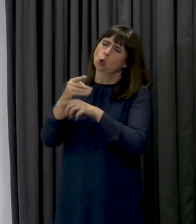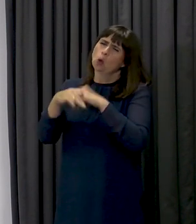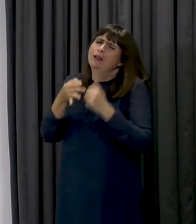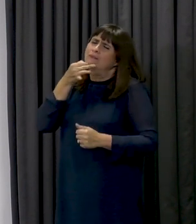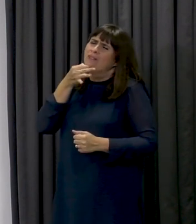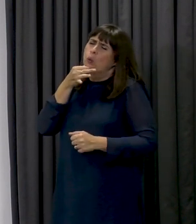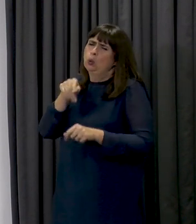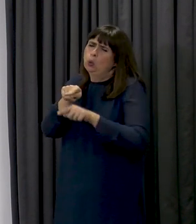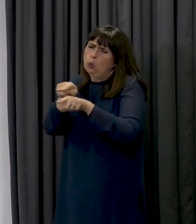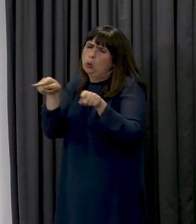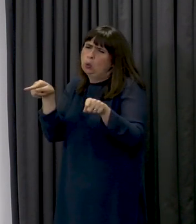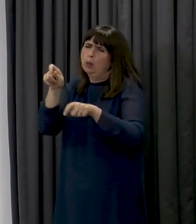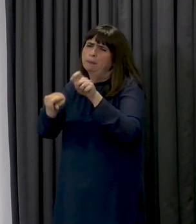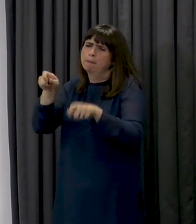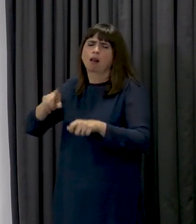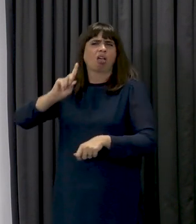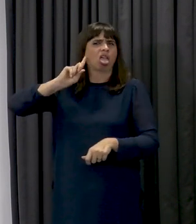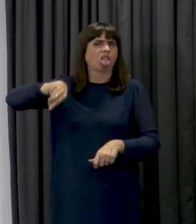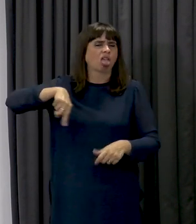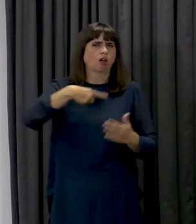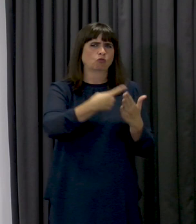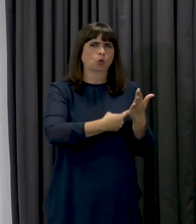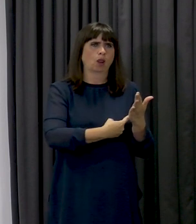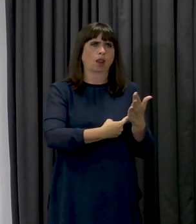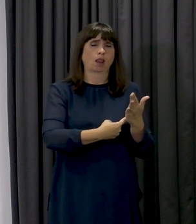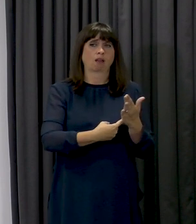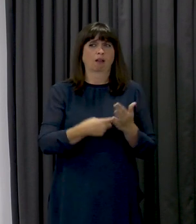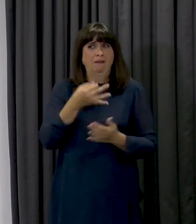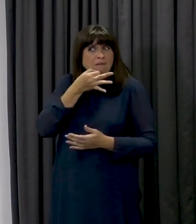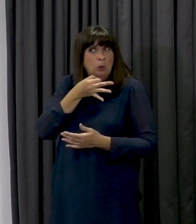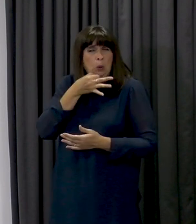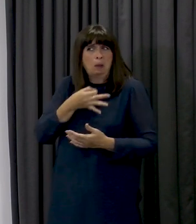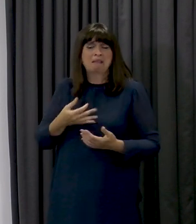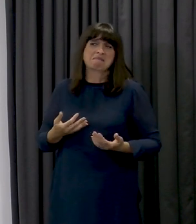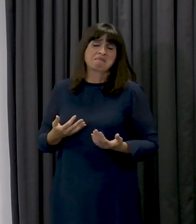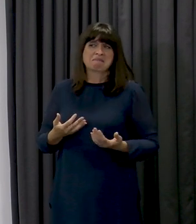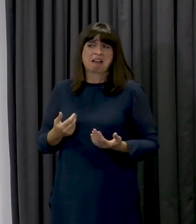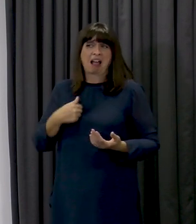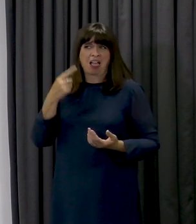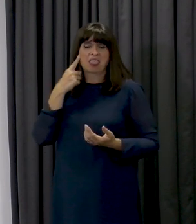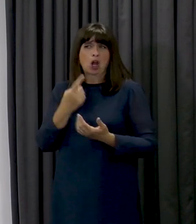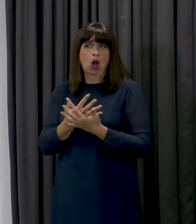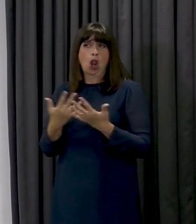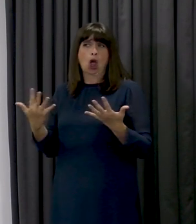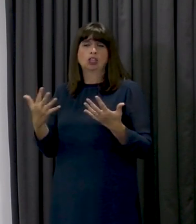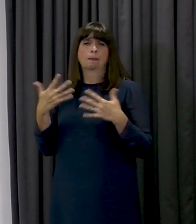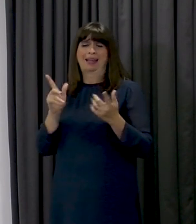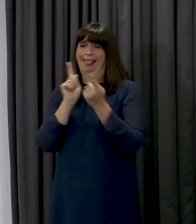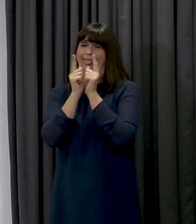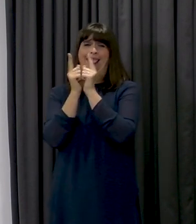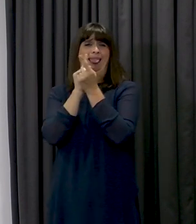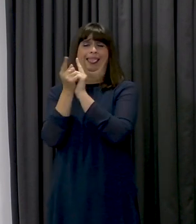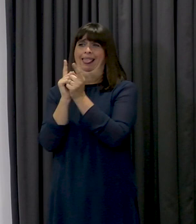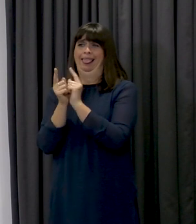who aren't abiding by the rules. From what I've seen, it's quite a large, small minority of people who seem to have given up on social distancing, and you can